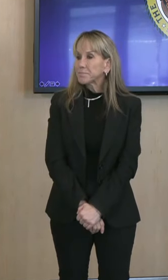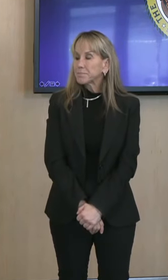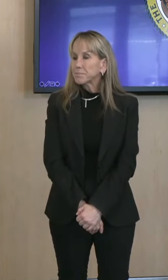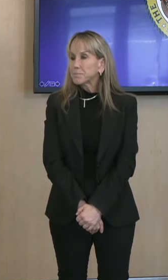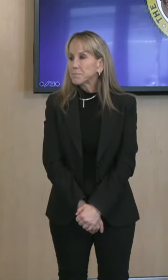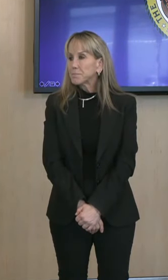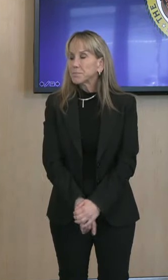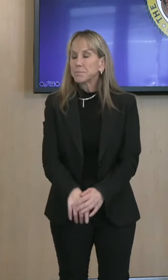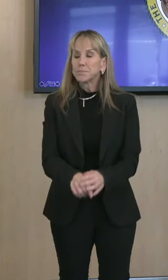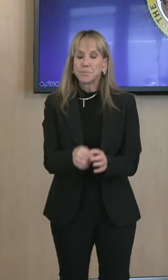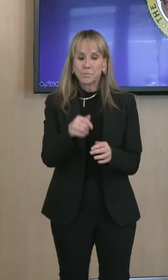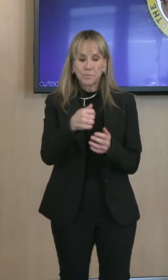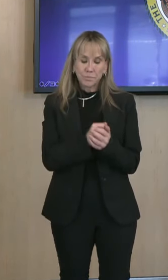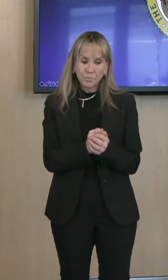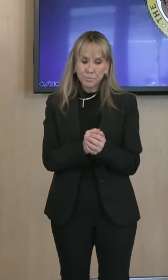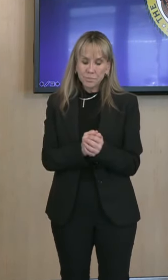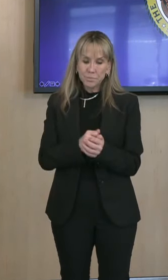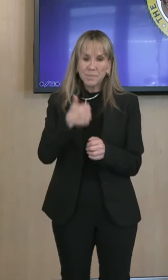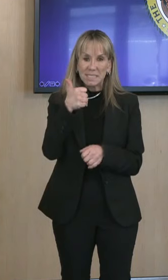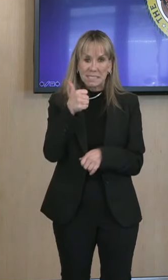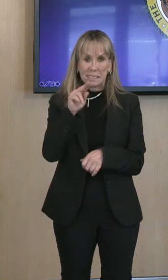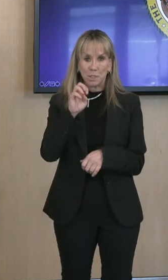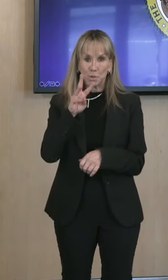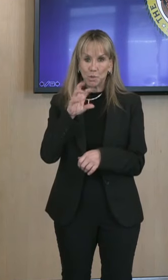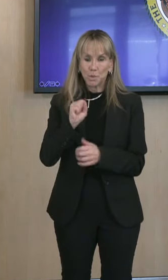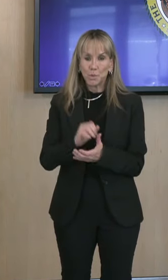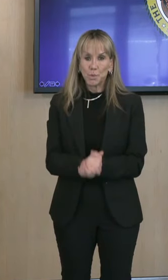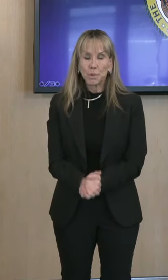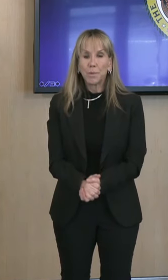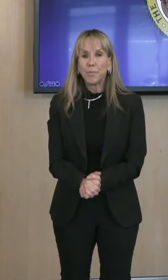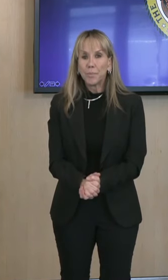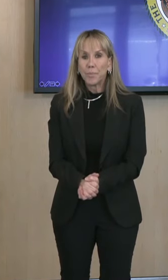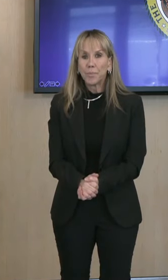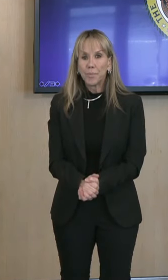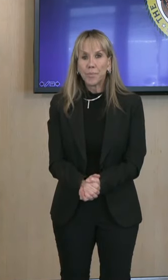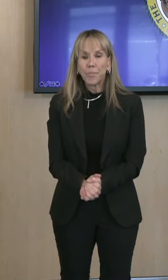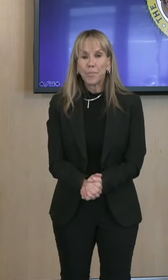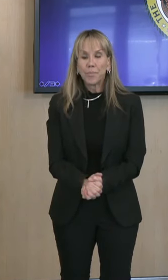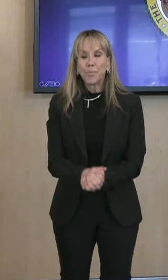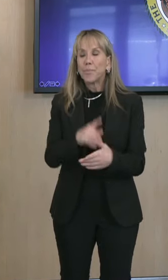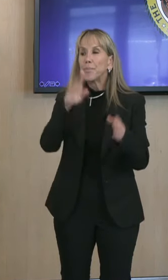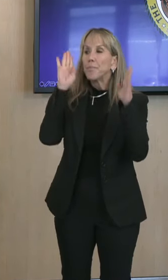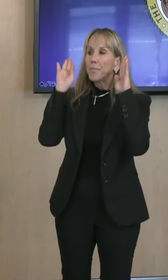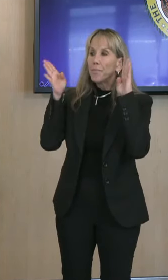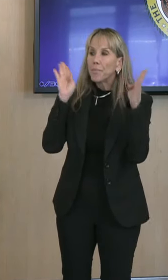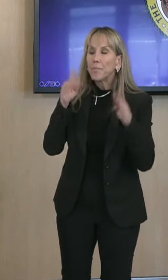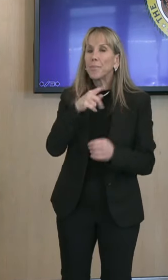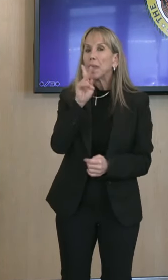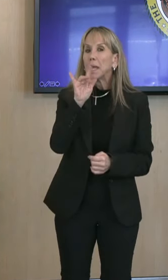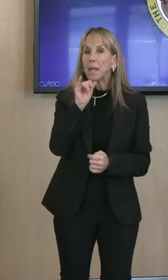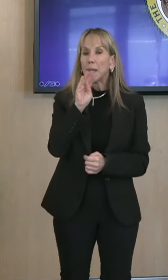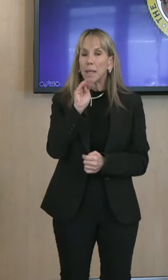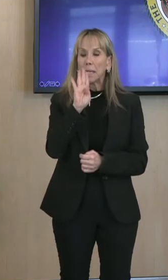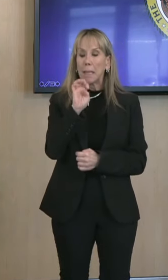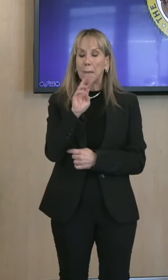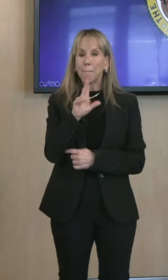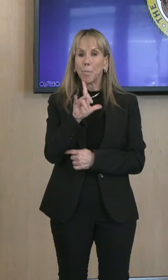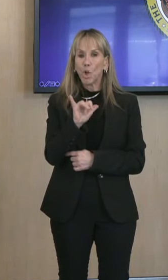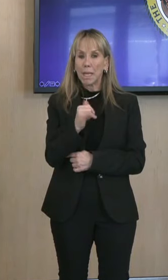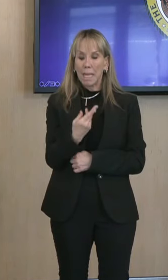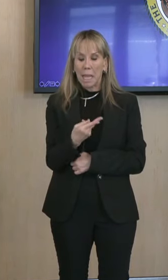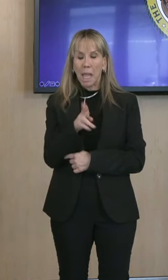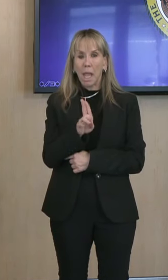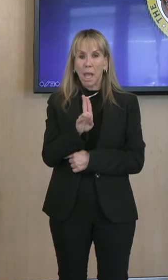10 News, please state your name and question. Hello, this is Kimberly Hunt. I